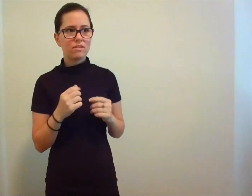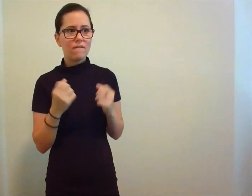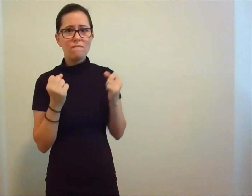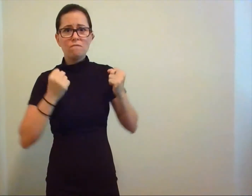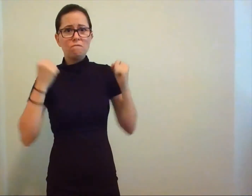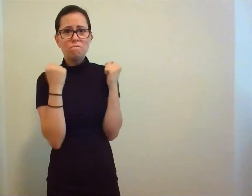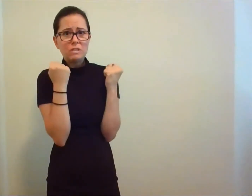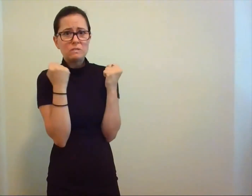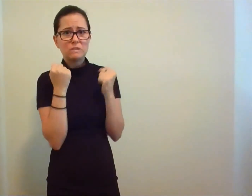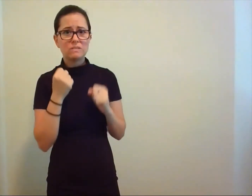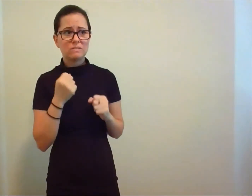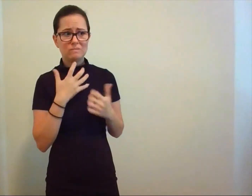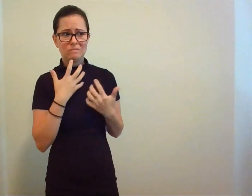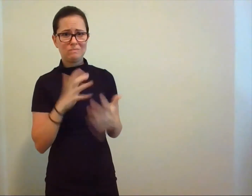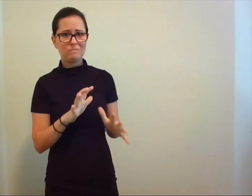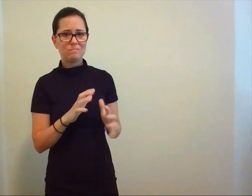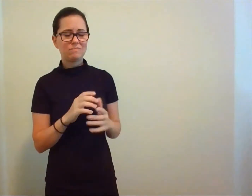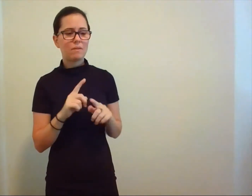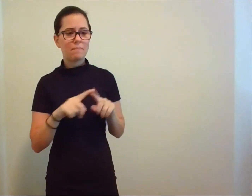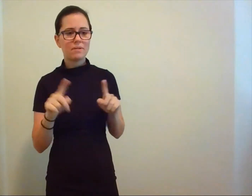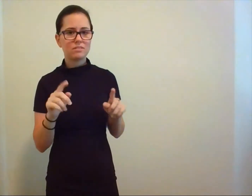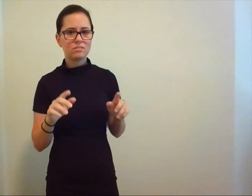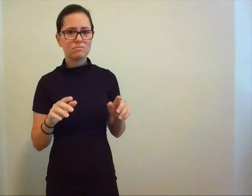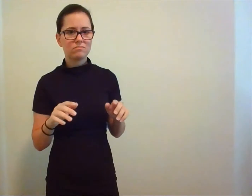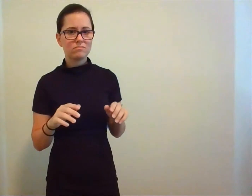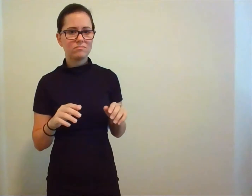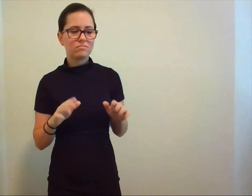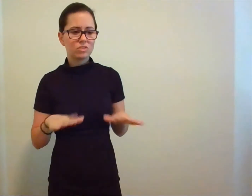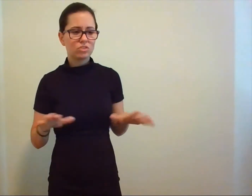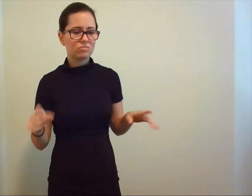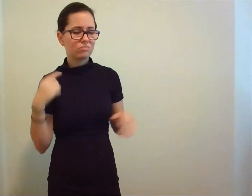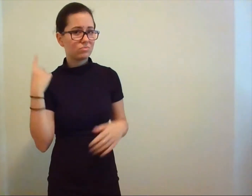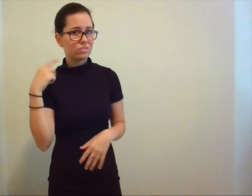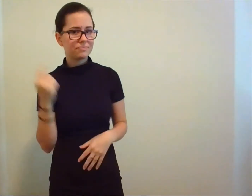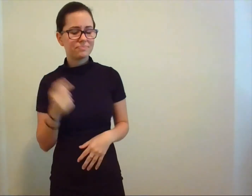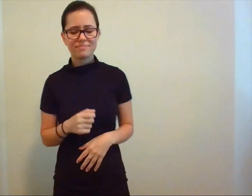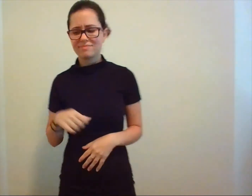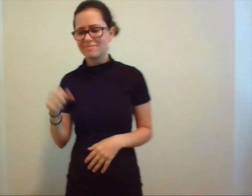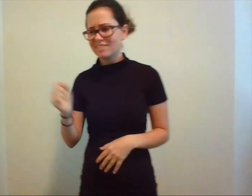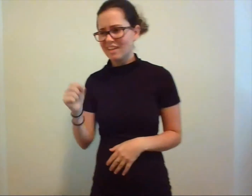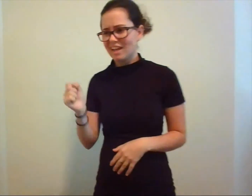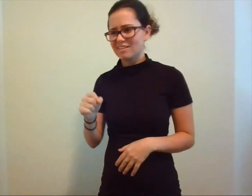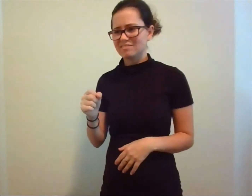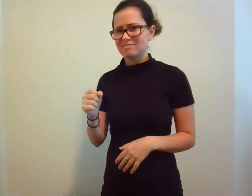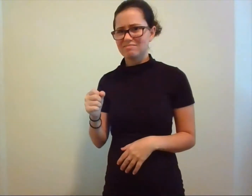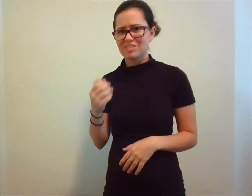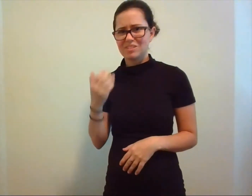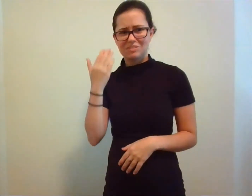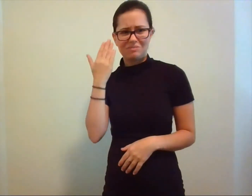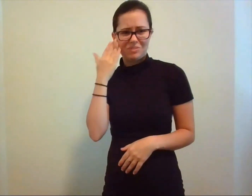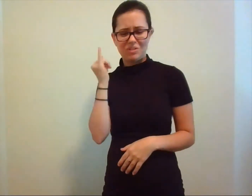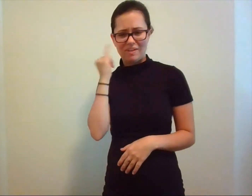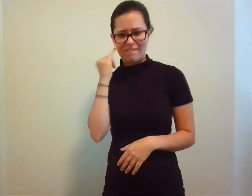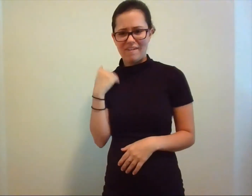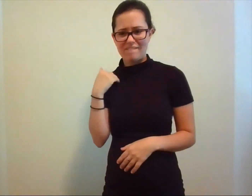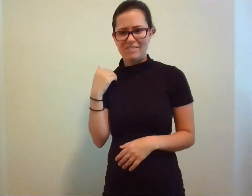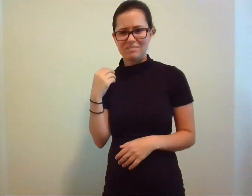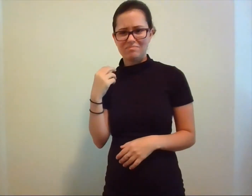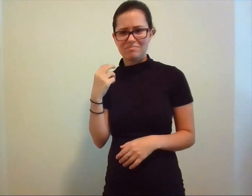because I'm in water. I don't think they've developed the nerve endings that we have. They have fully developed nerve endings. So I'm like, I'm going to make